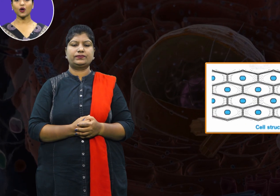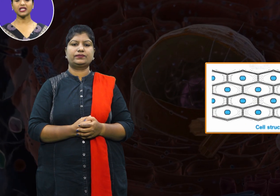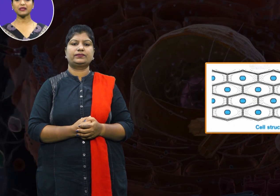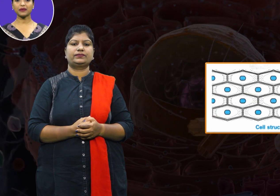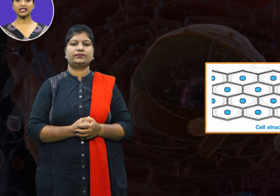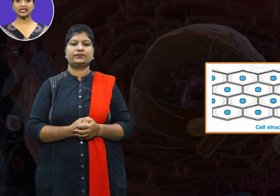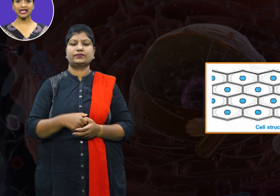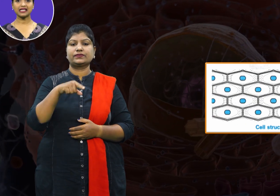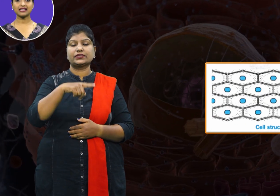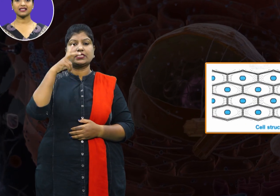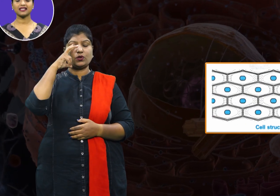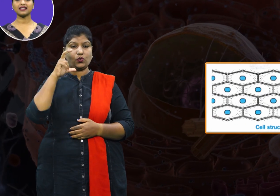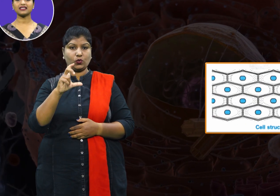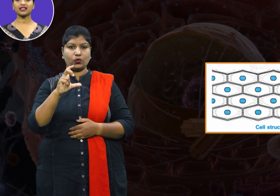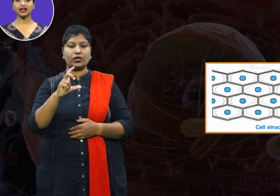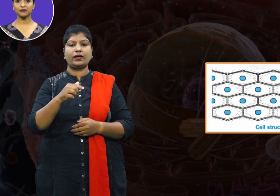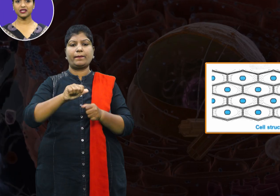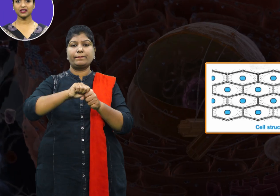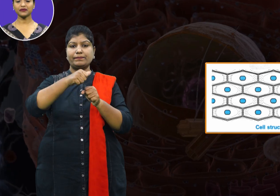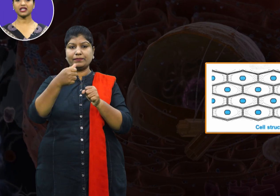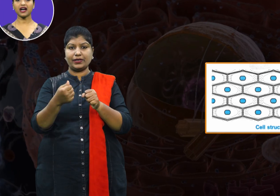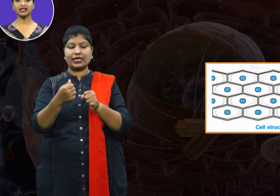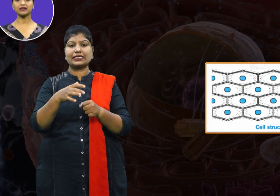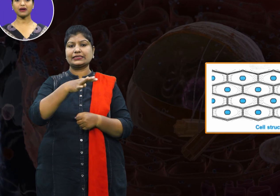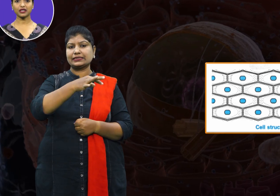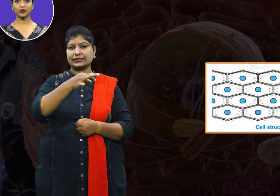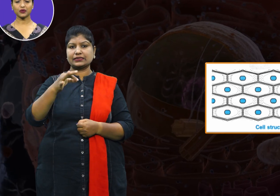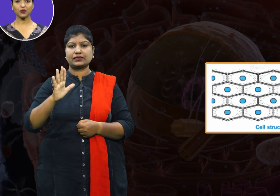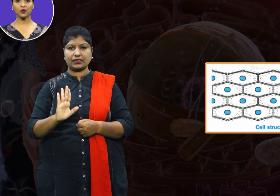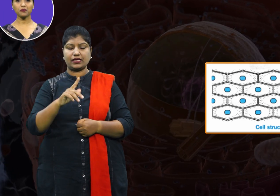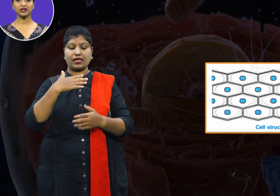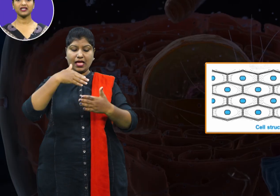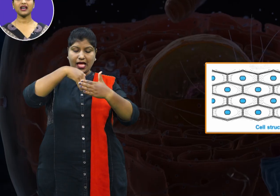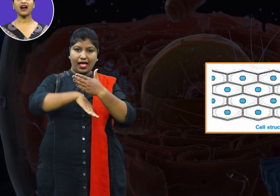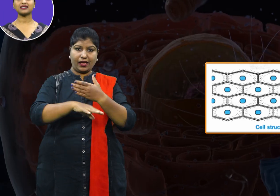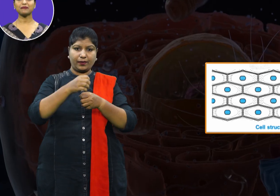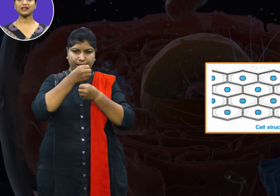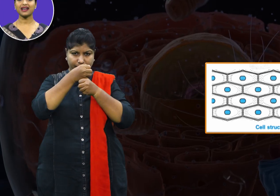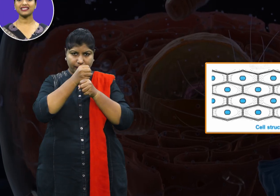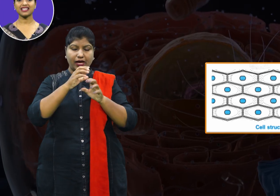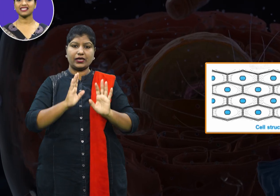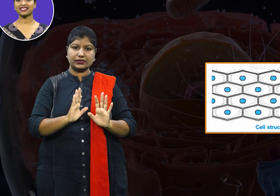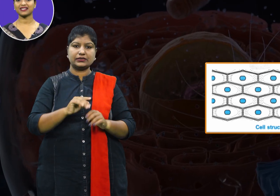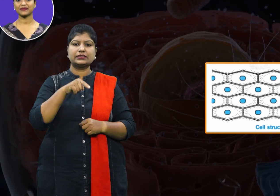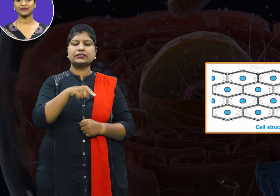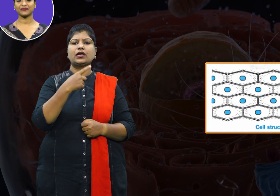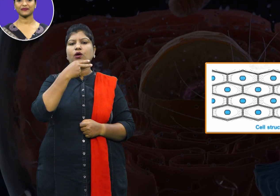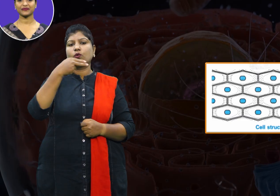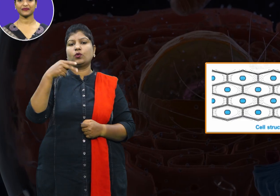The onion peel cells that are observed under microscope are the plant